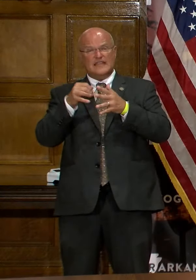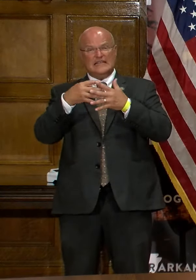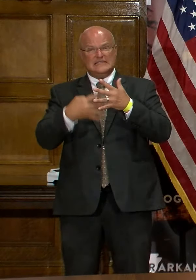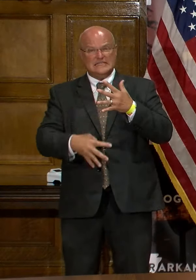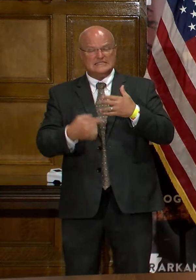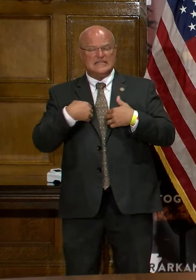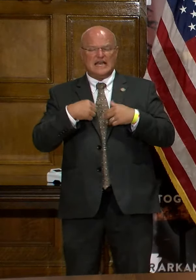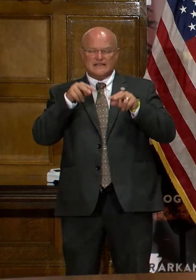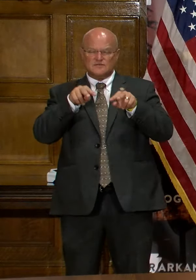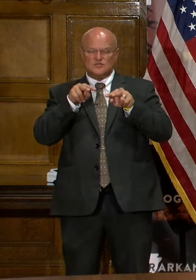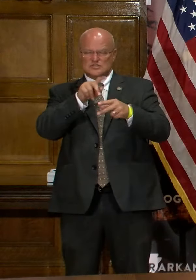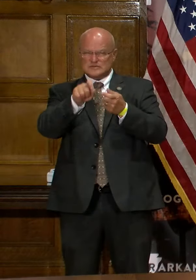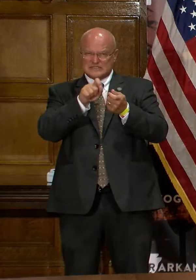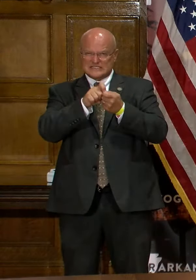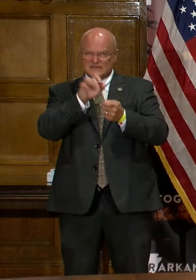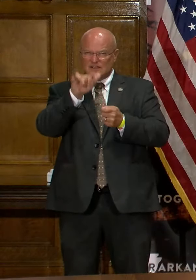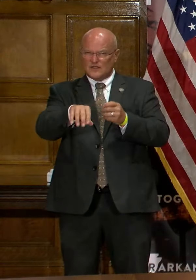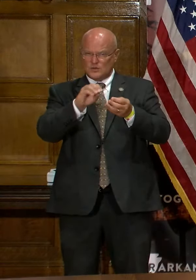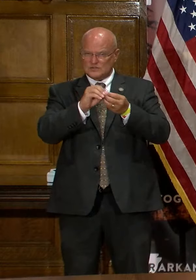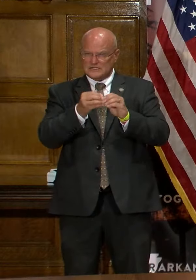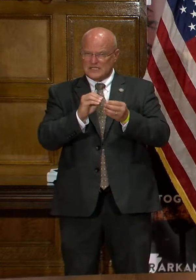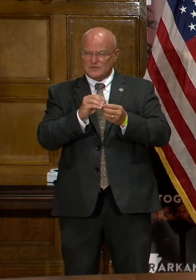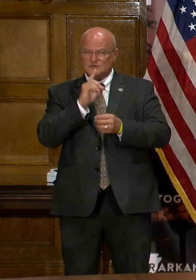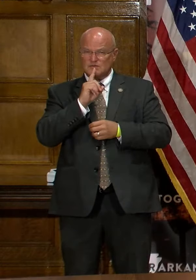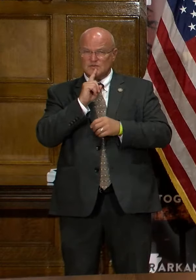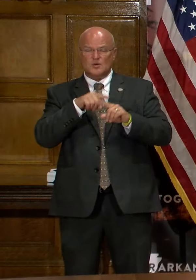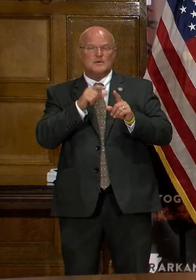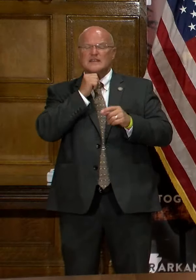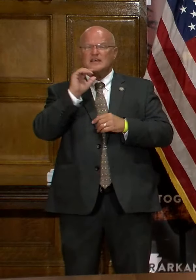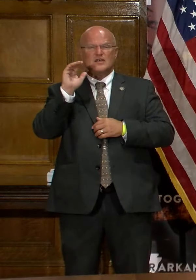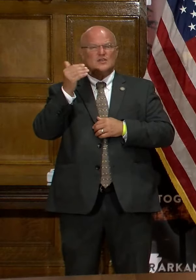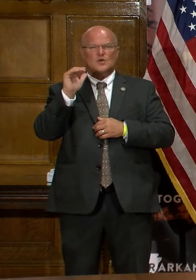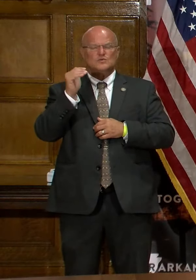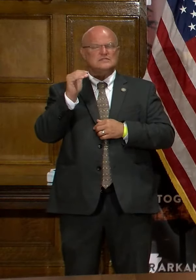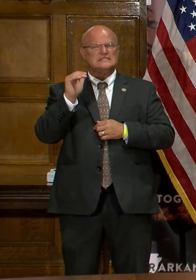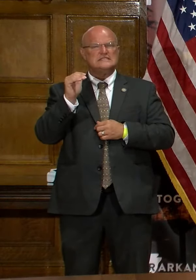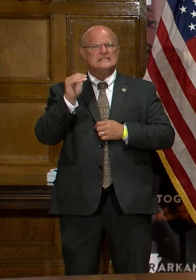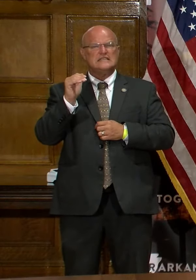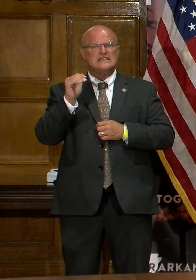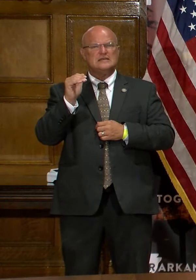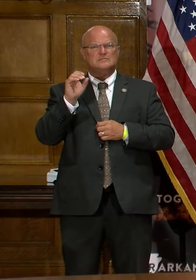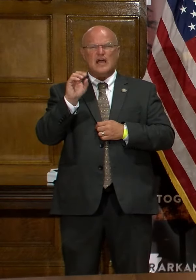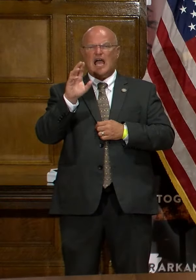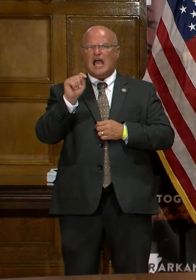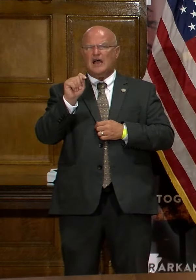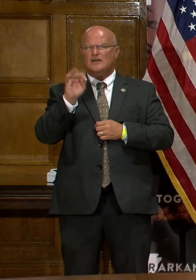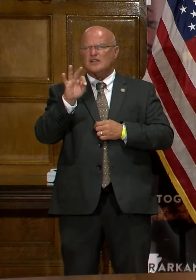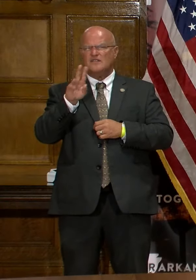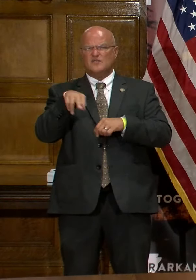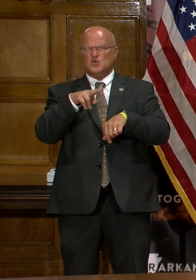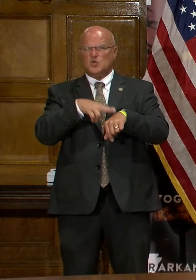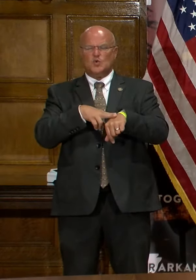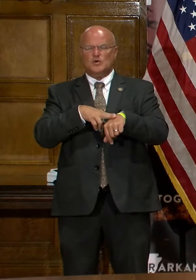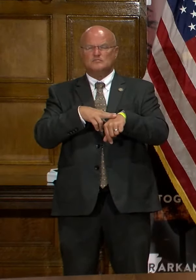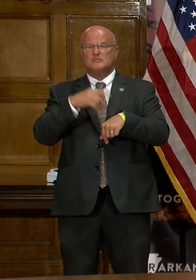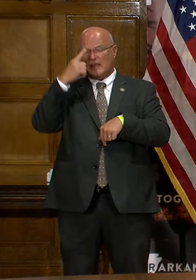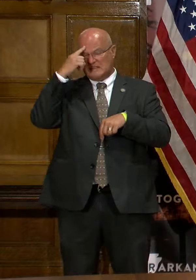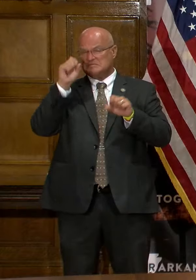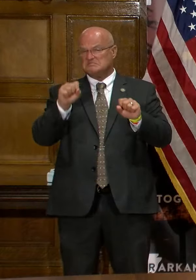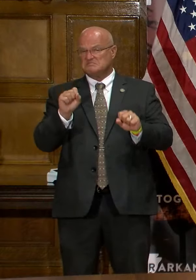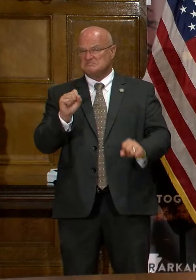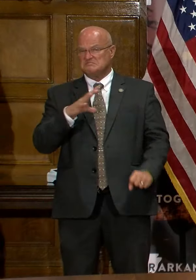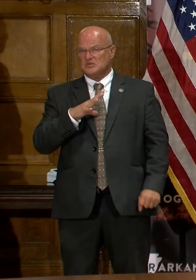list, I would have to go and look specifically at those numbers, but they don't seem out of the norm. So I think that's probably